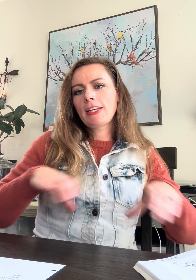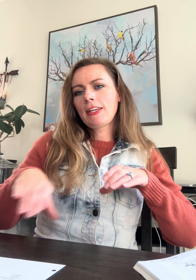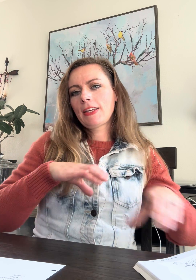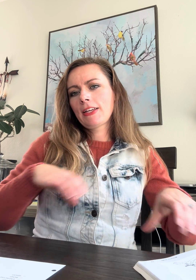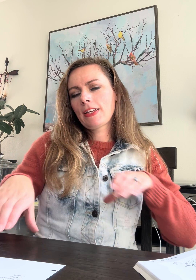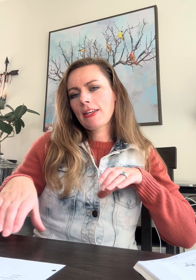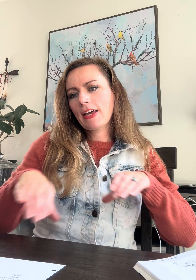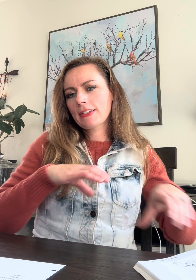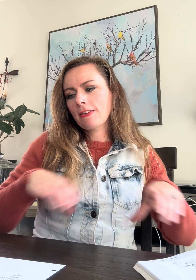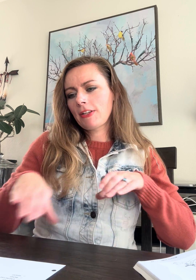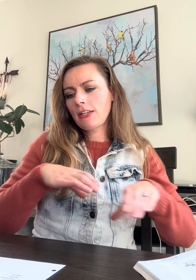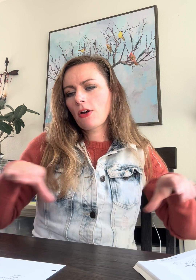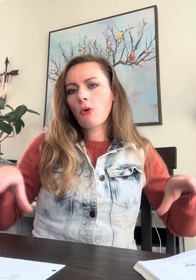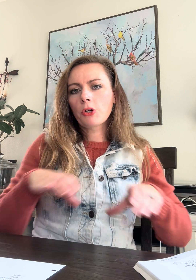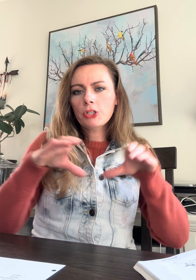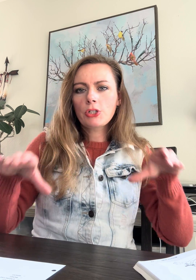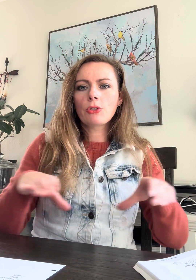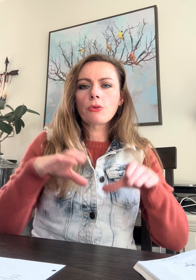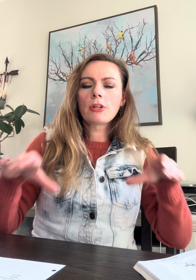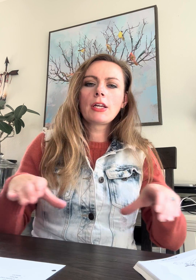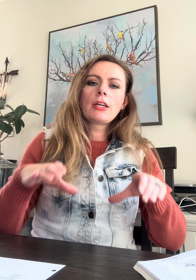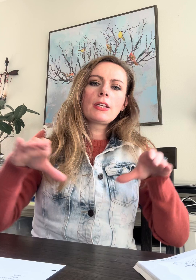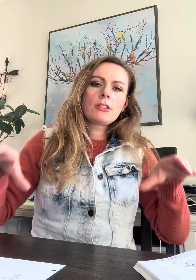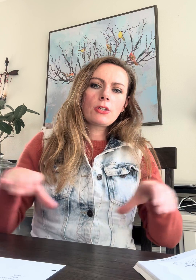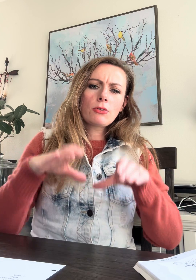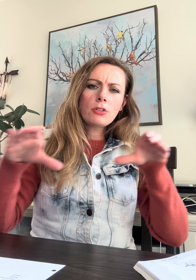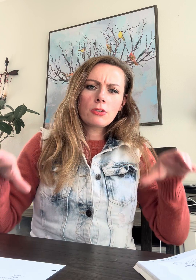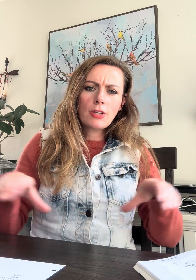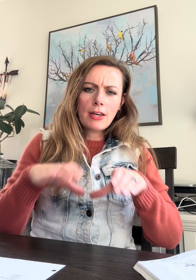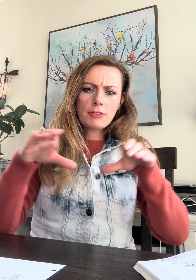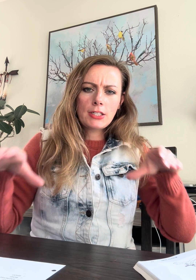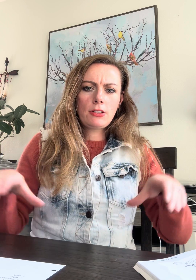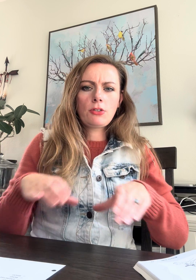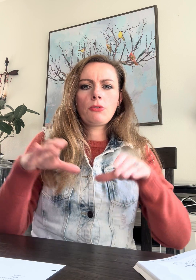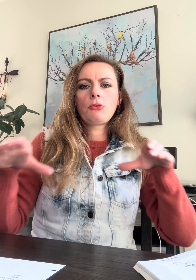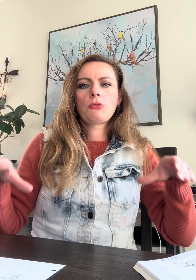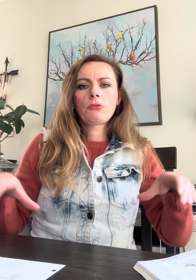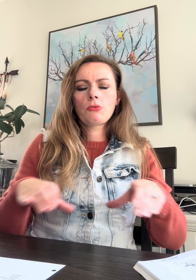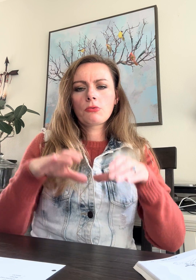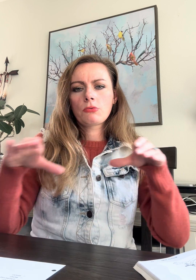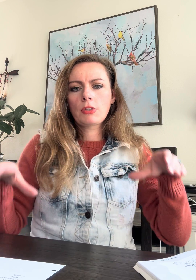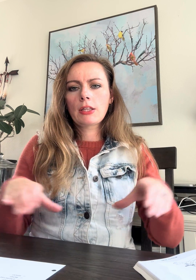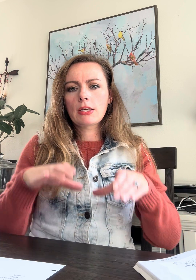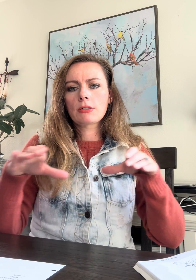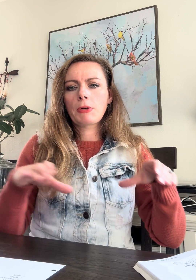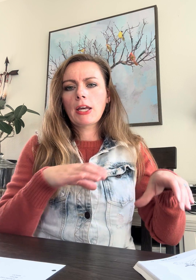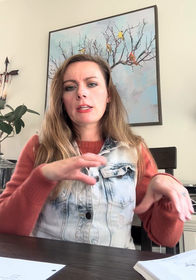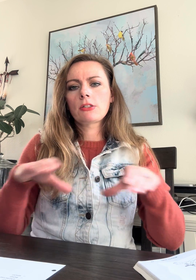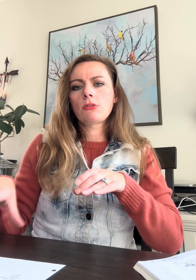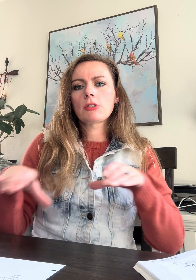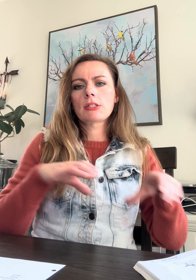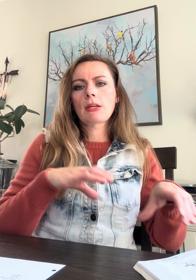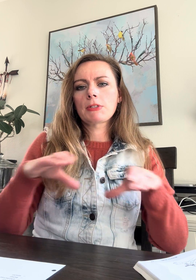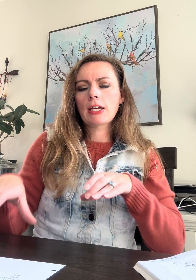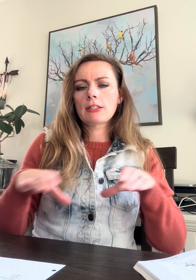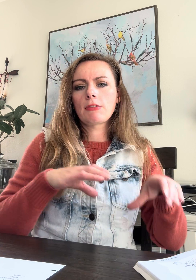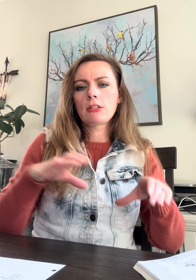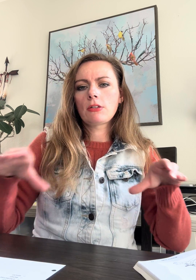activity. Activity. Or do. I've seen do like this, but I guess do is the same as activity too.